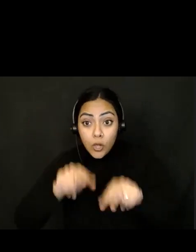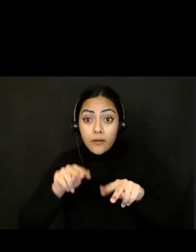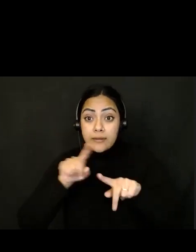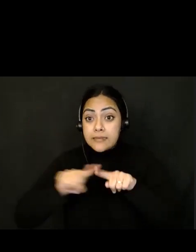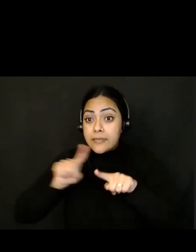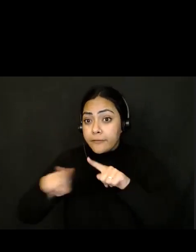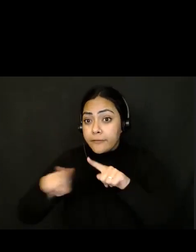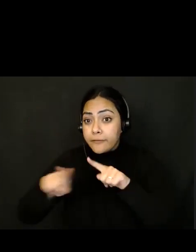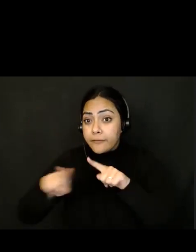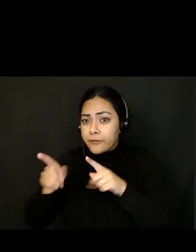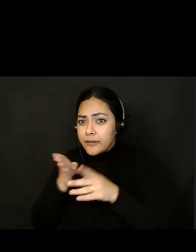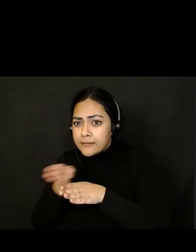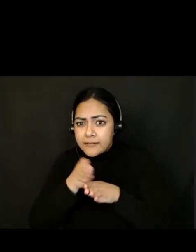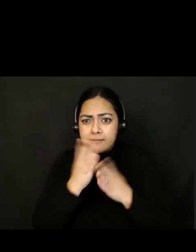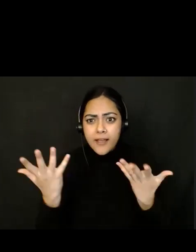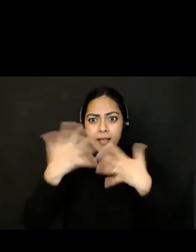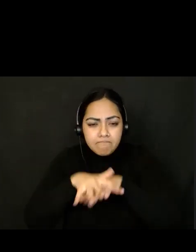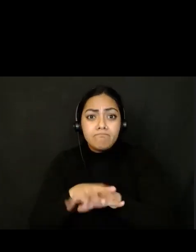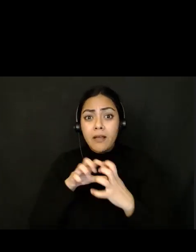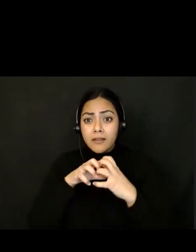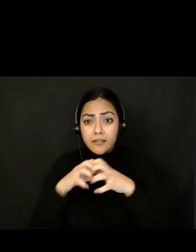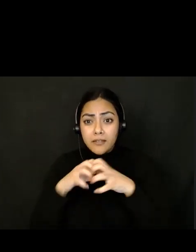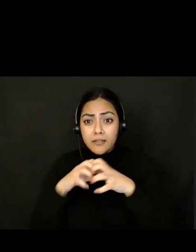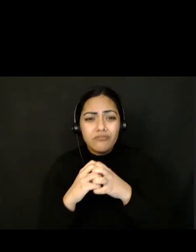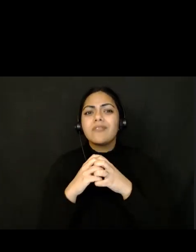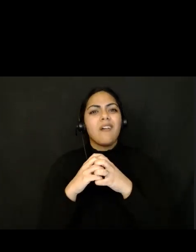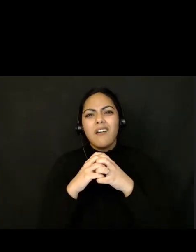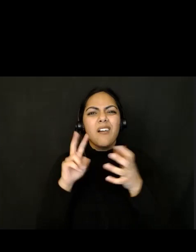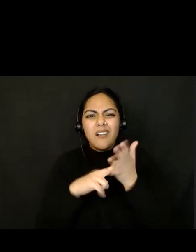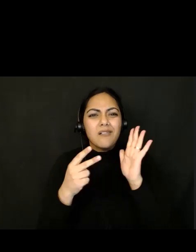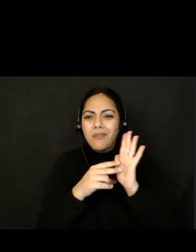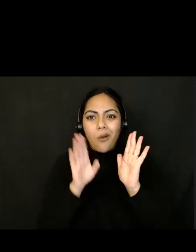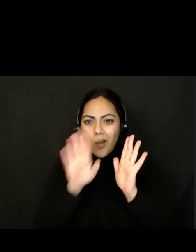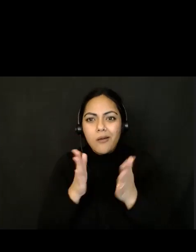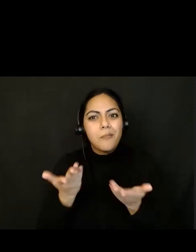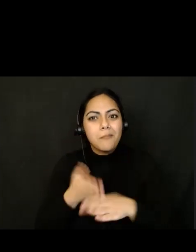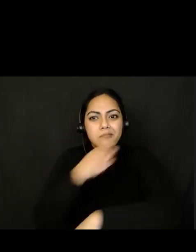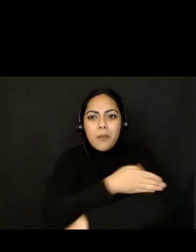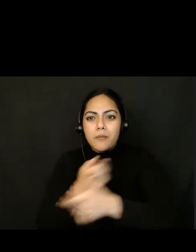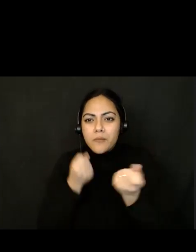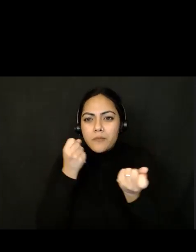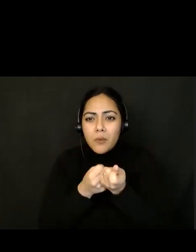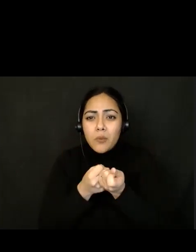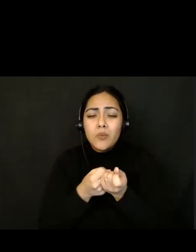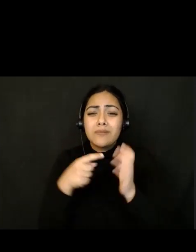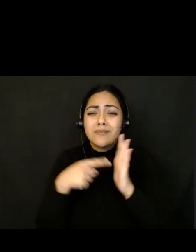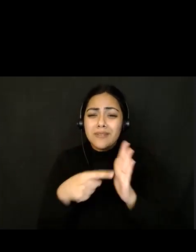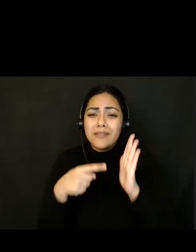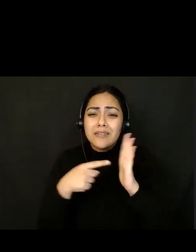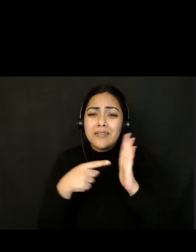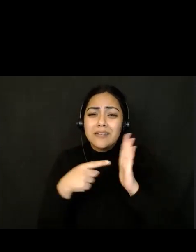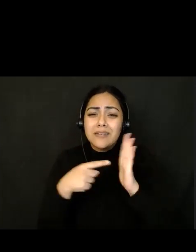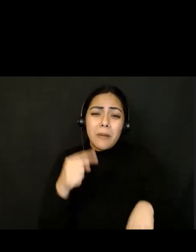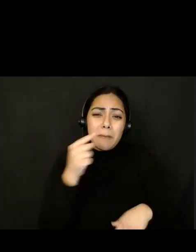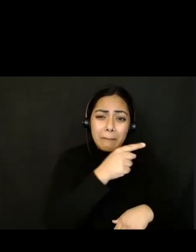like LGBTQIA+, Black, Inuit, First Nation, and Métis communities. They